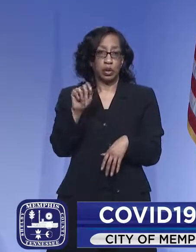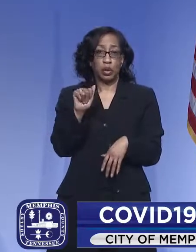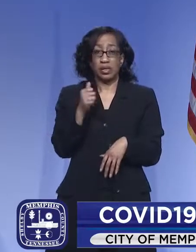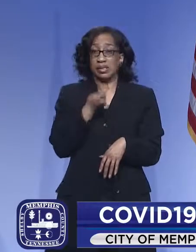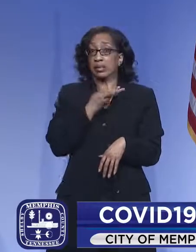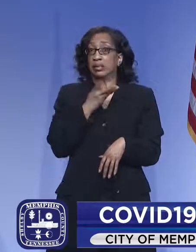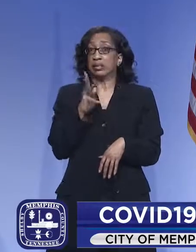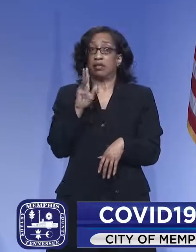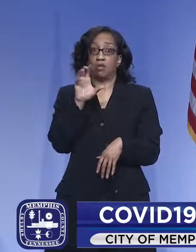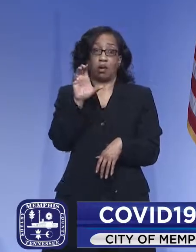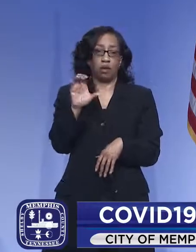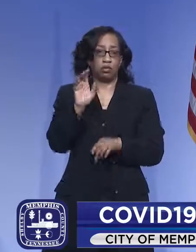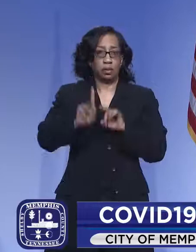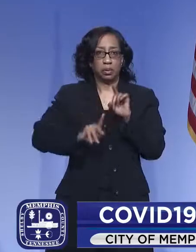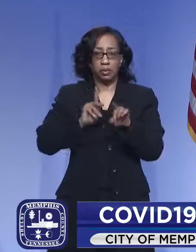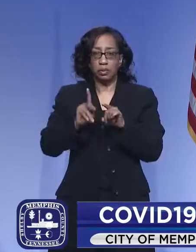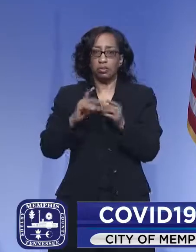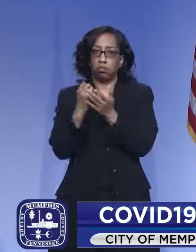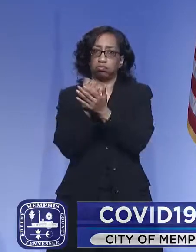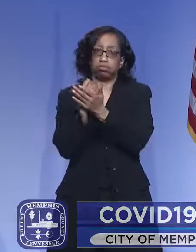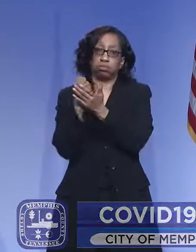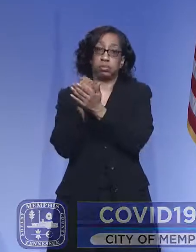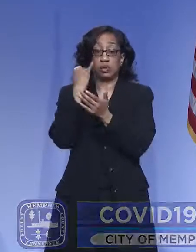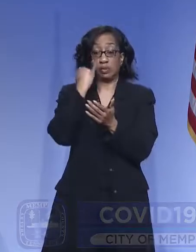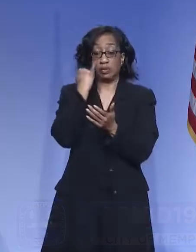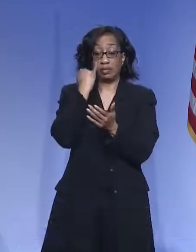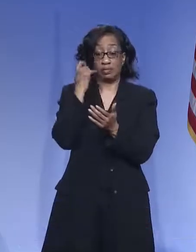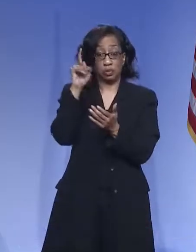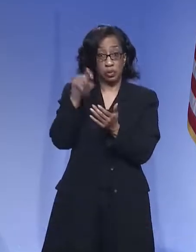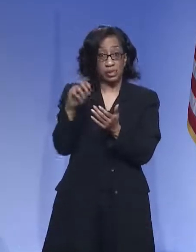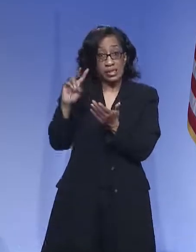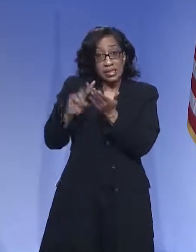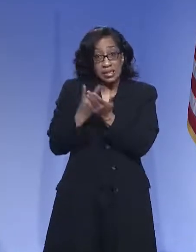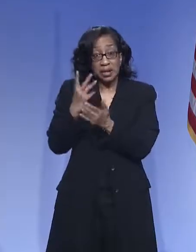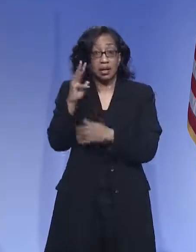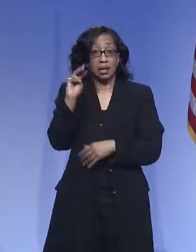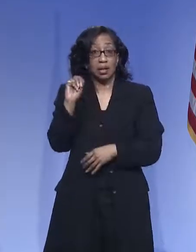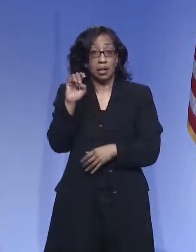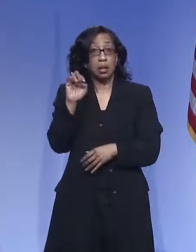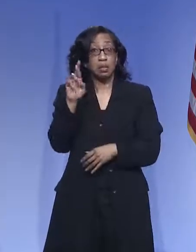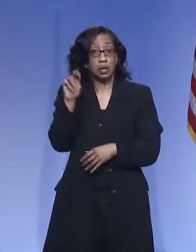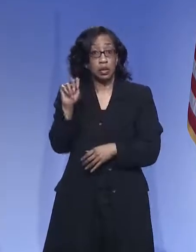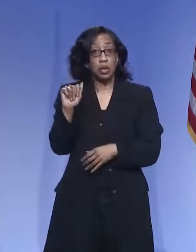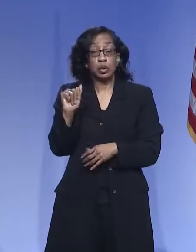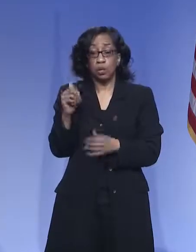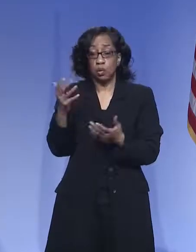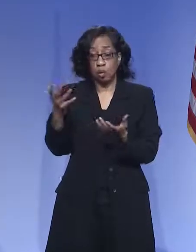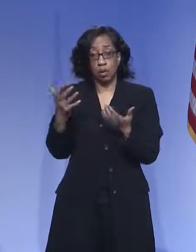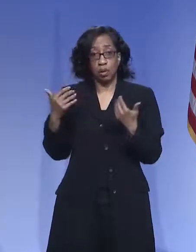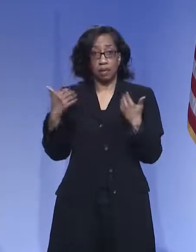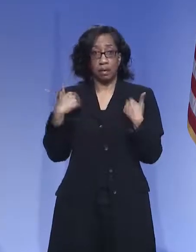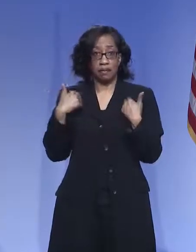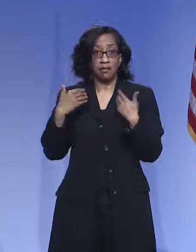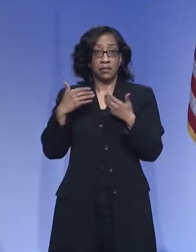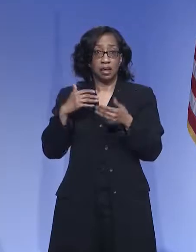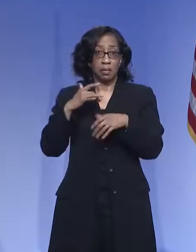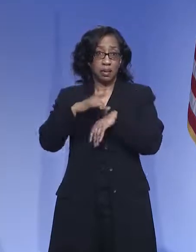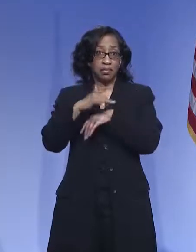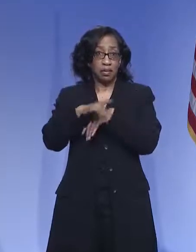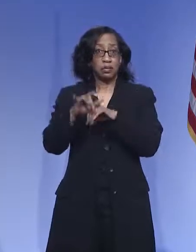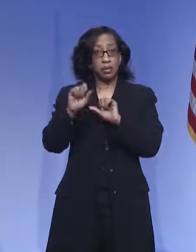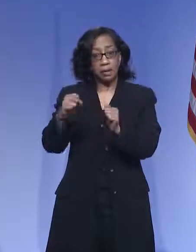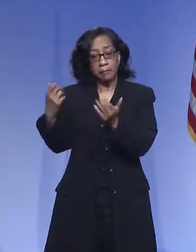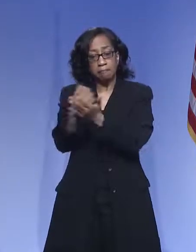do that to make sure that anybody that needs a second dose of Moderna is able to receive it through one of the public sites. But I will also mention